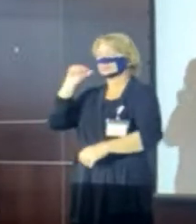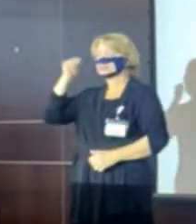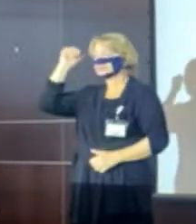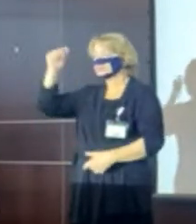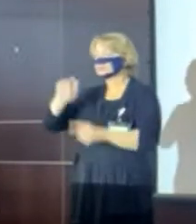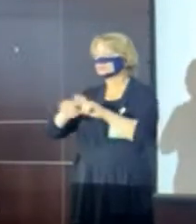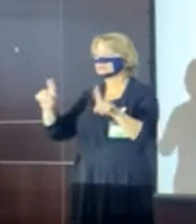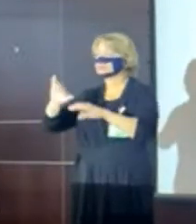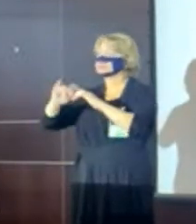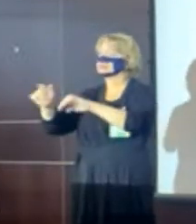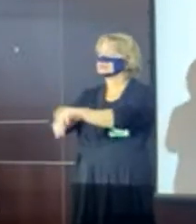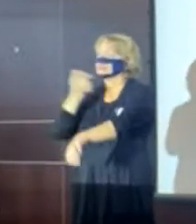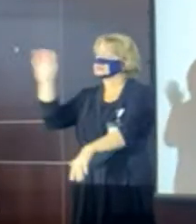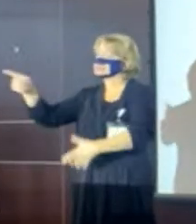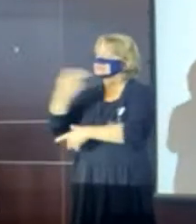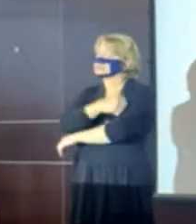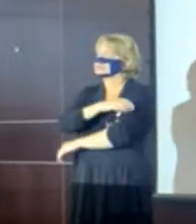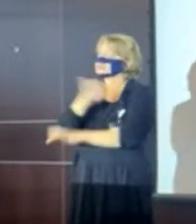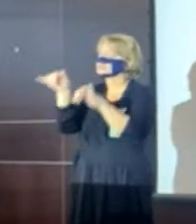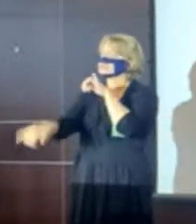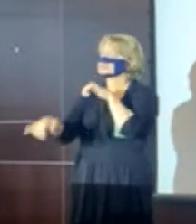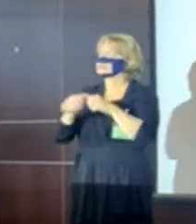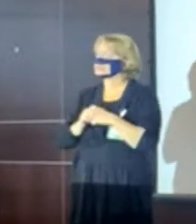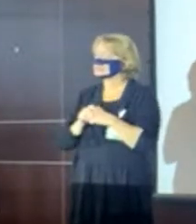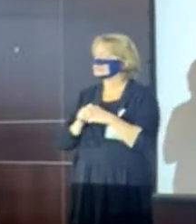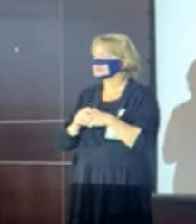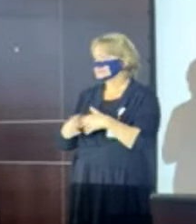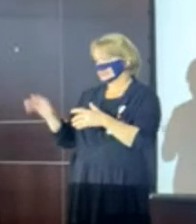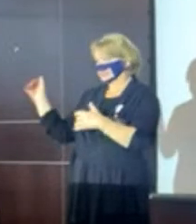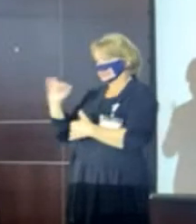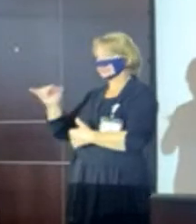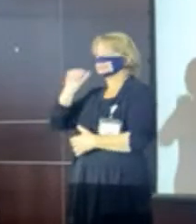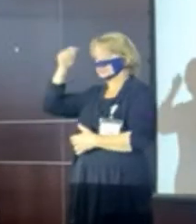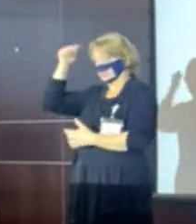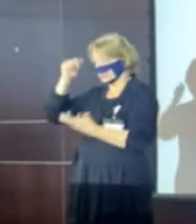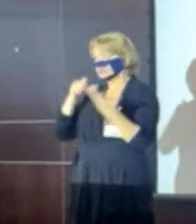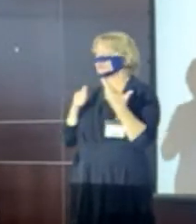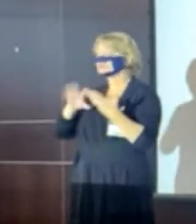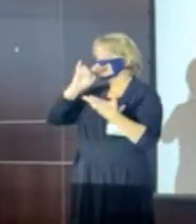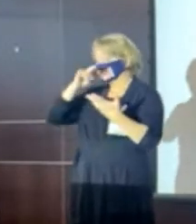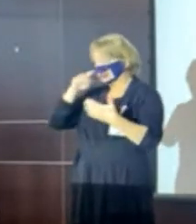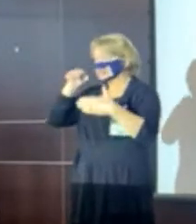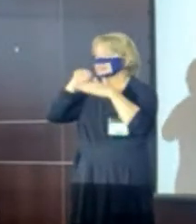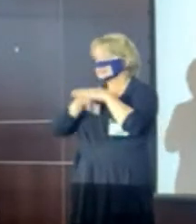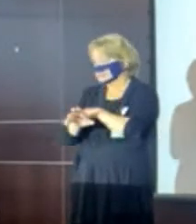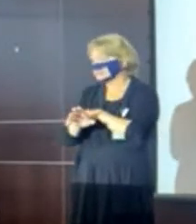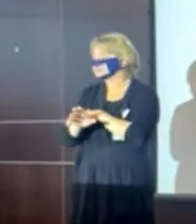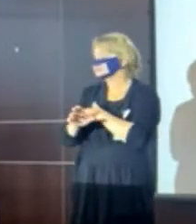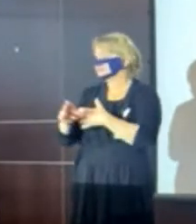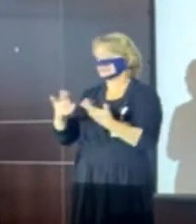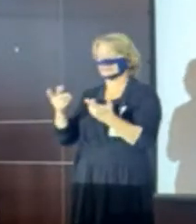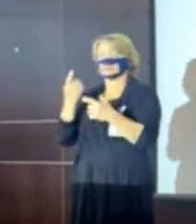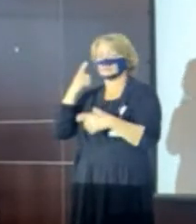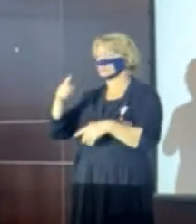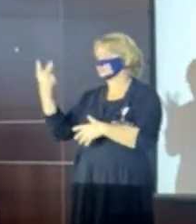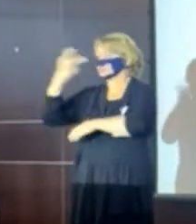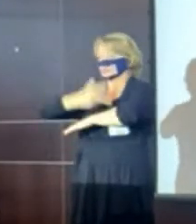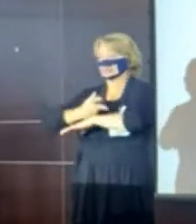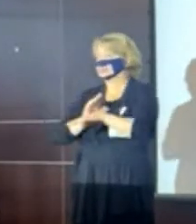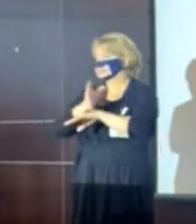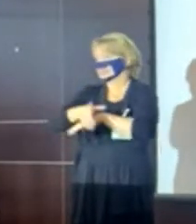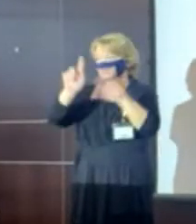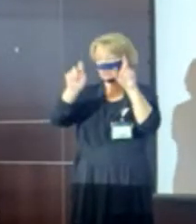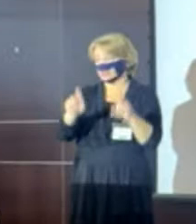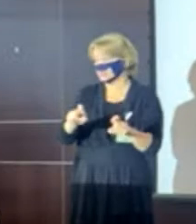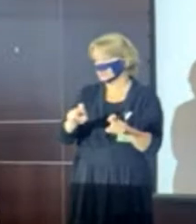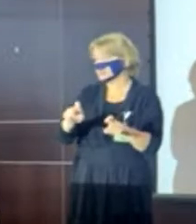being discharged? It's the same thing with adults. We're seeing hospitalized kids come in needing care anywhere from 3 days after their test to some